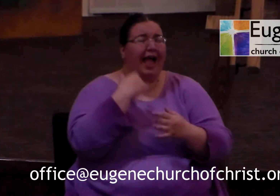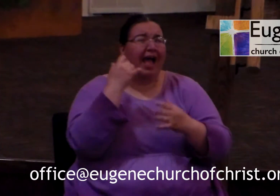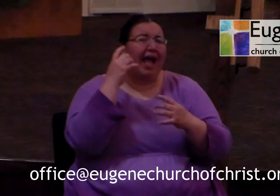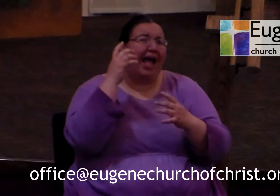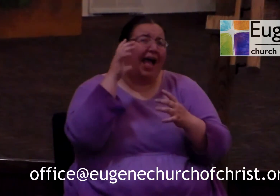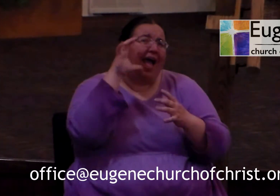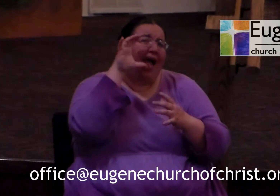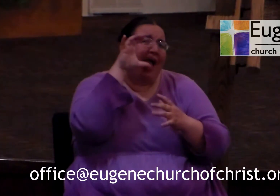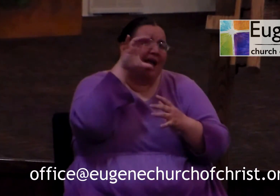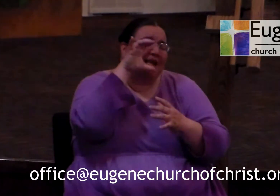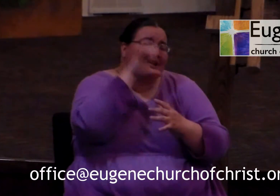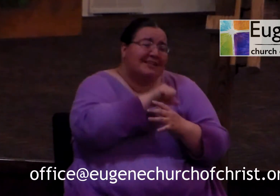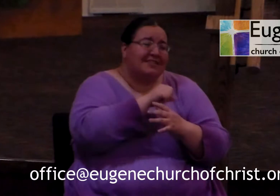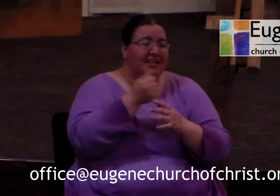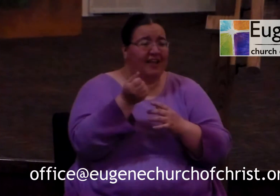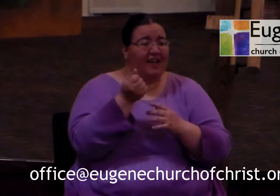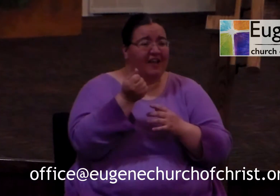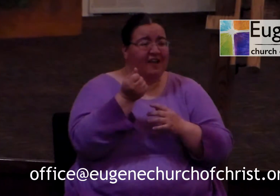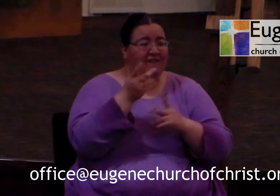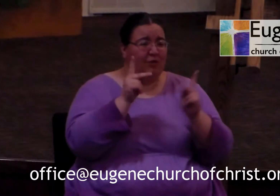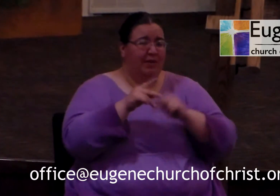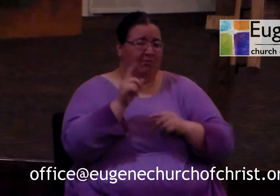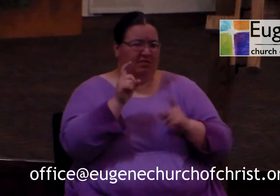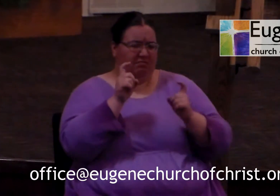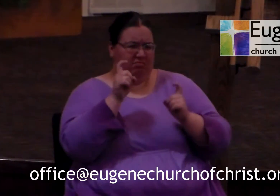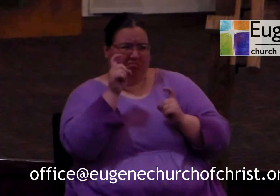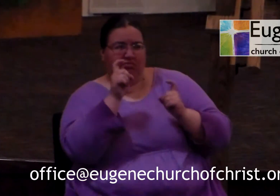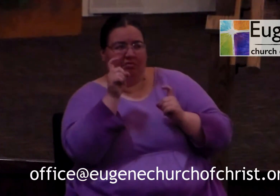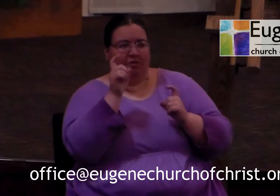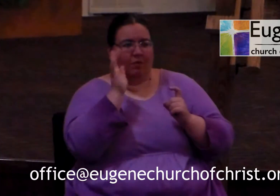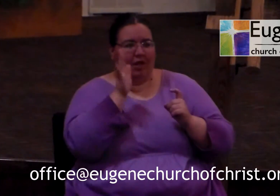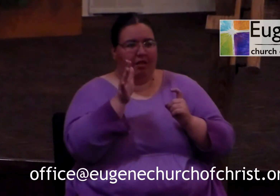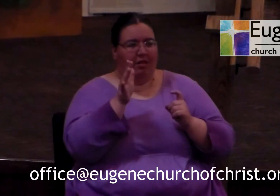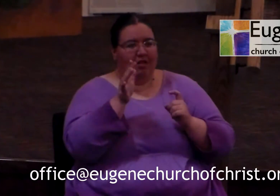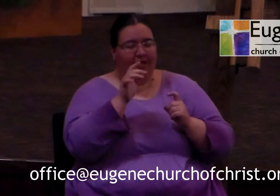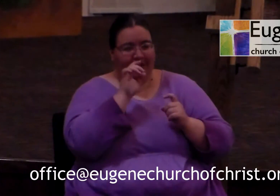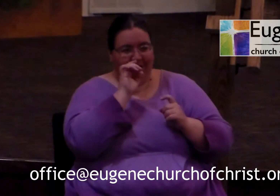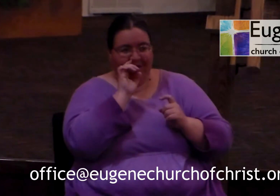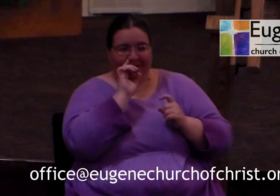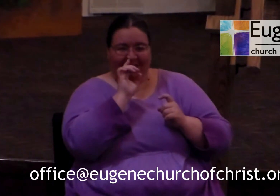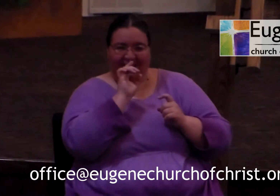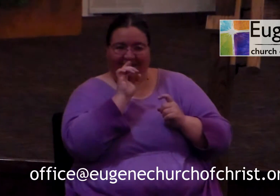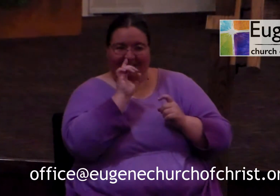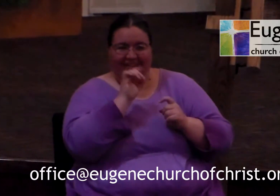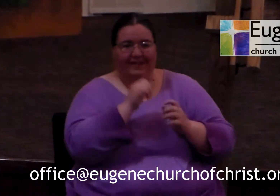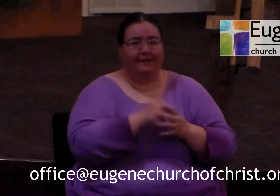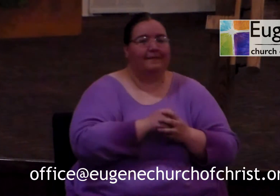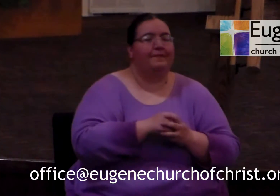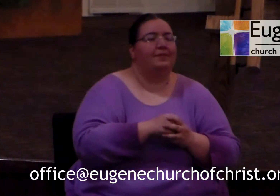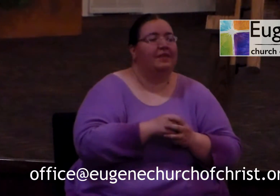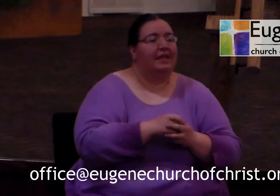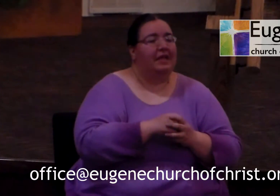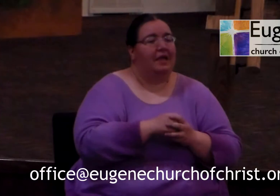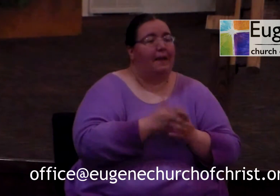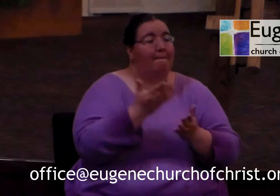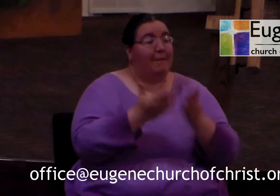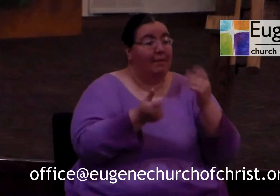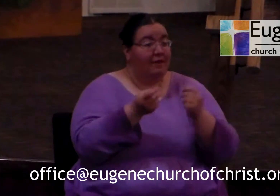that acknowledge you. Every time I wear an Alabama shirt in this town, somebody says to me, roll tide. Makes me laugh, but it's like this kinship we have.